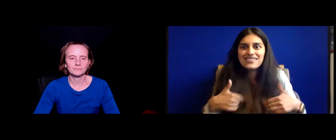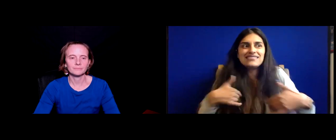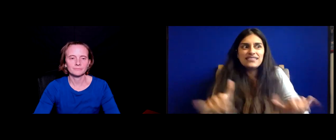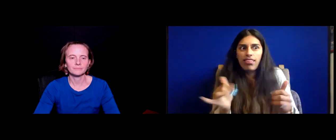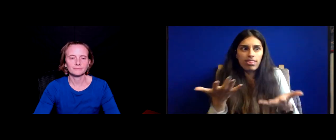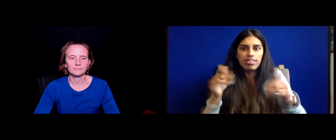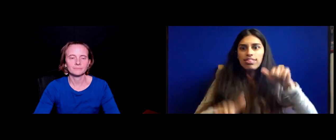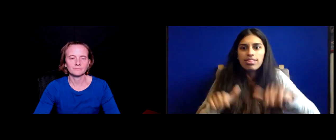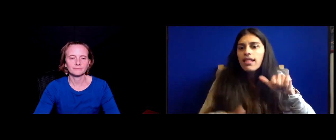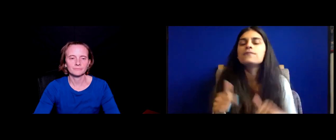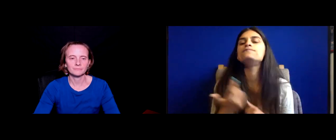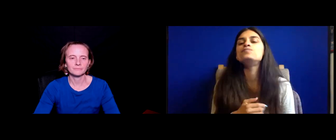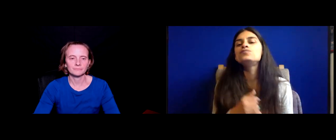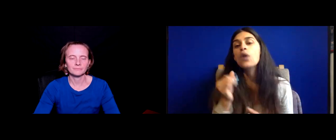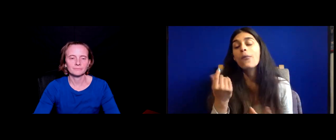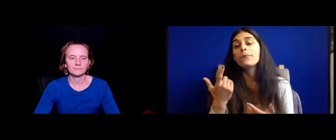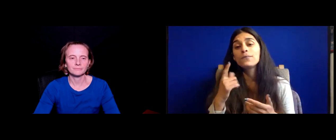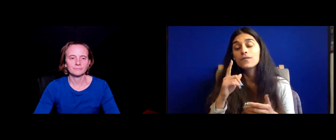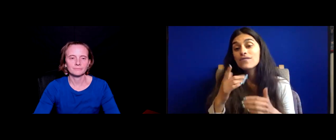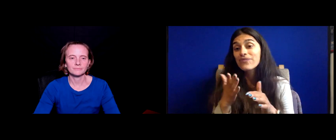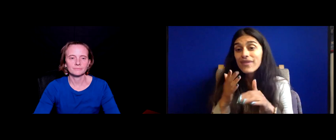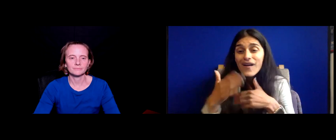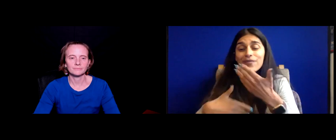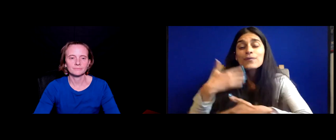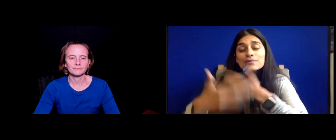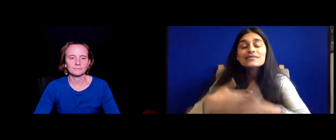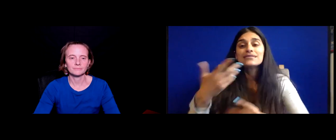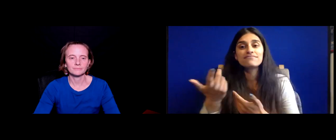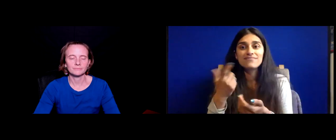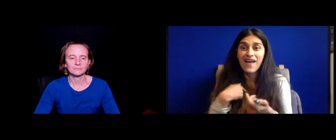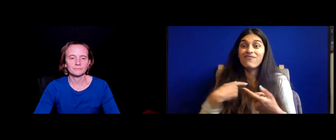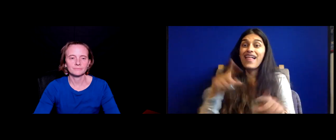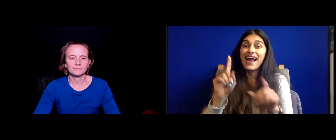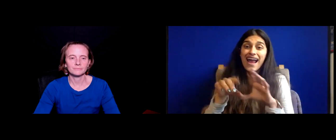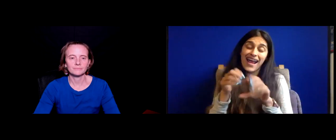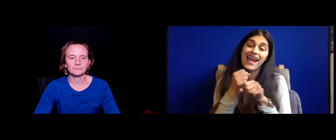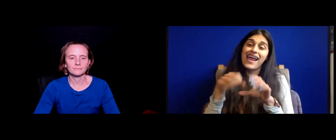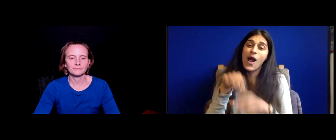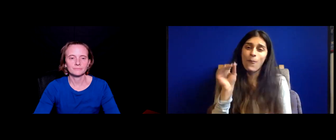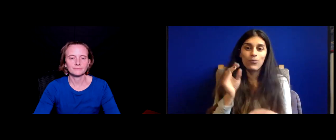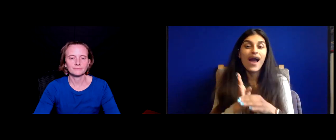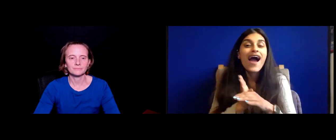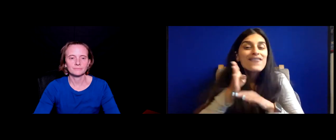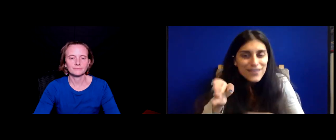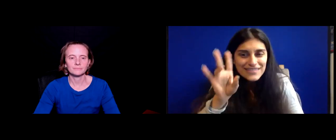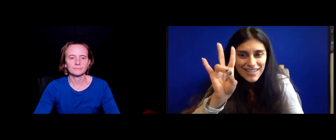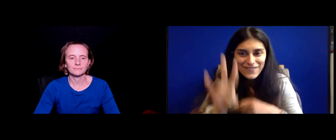And again, being young and naive, I didn't have that experience to tell me what was appropriate or not.